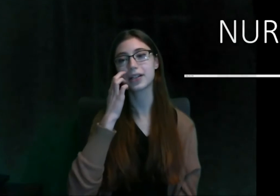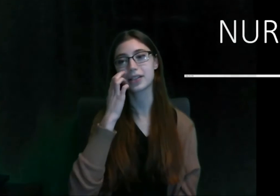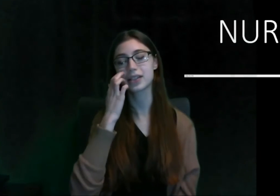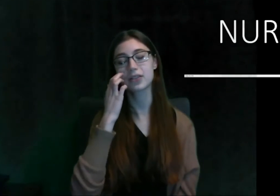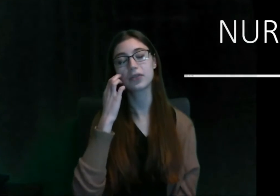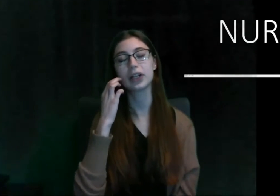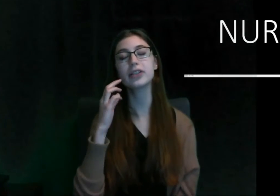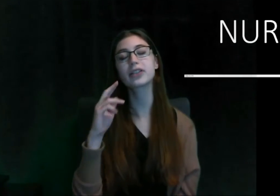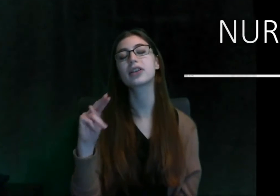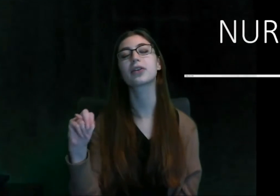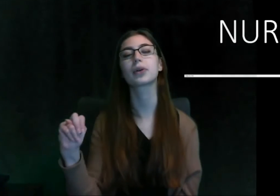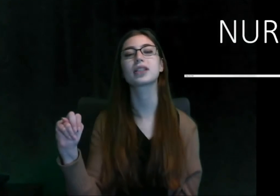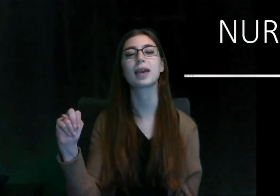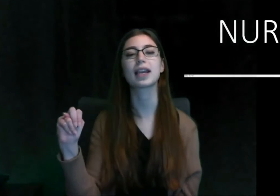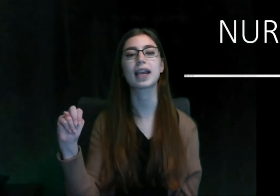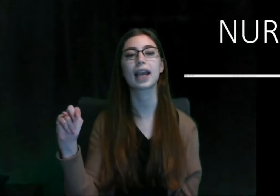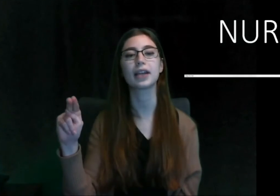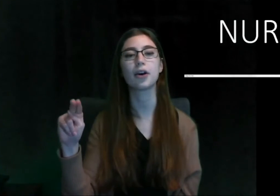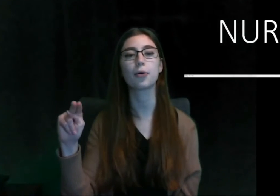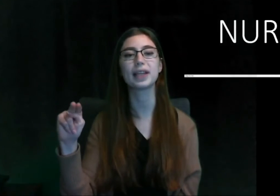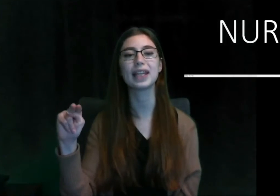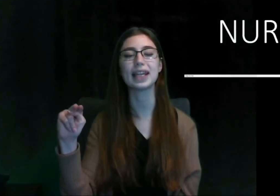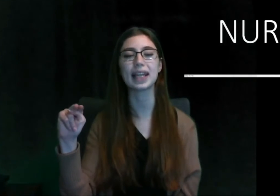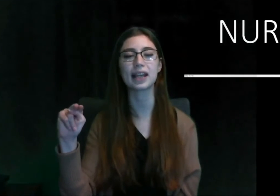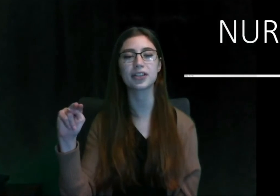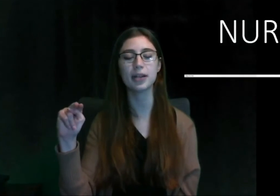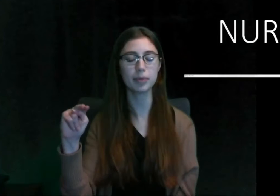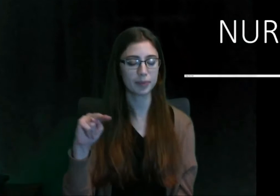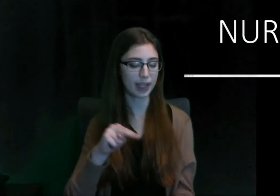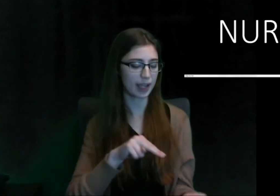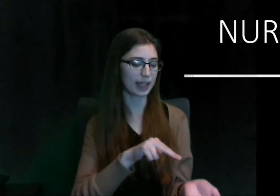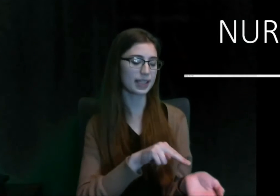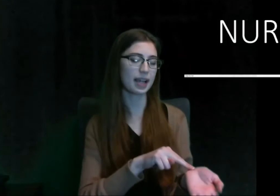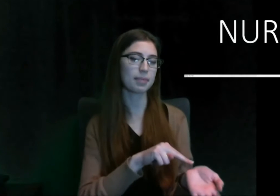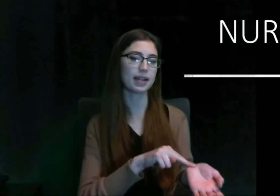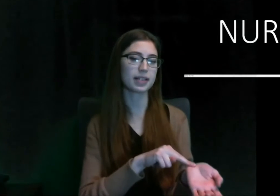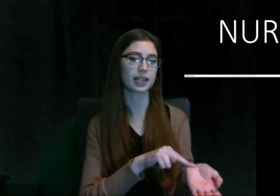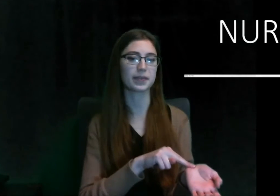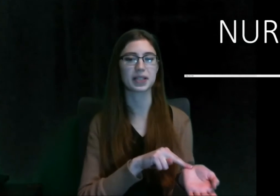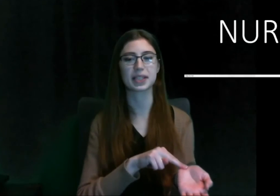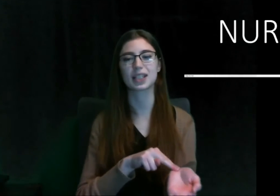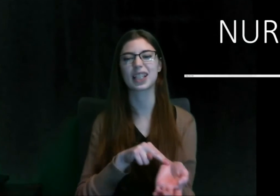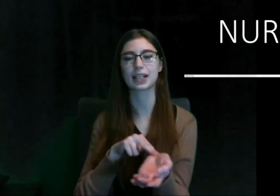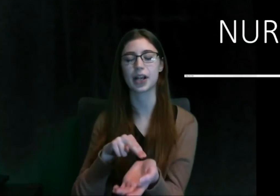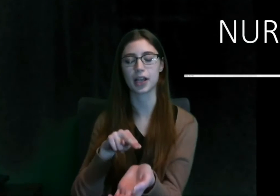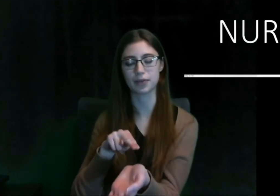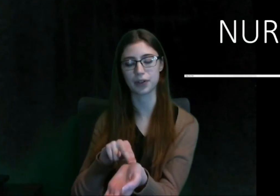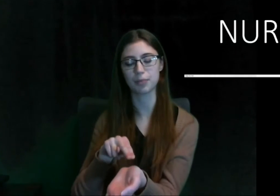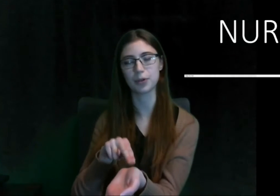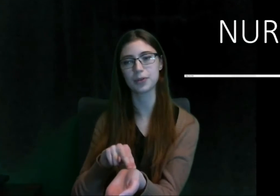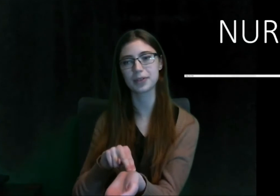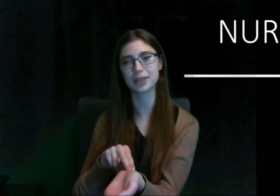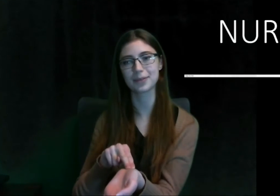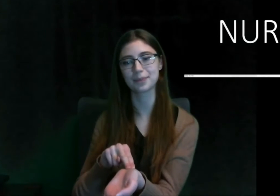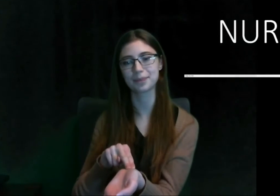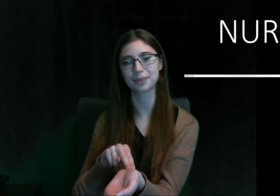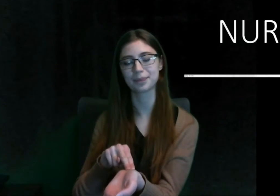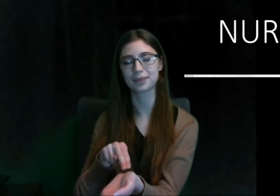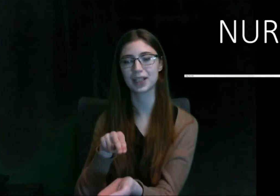Nurse. For nurse, you're going to make an open in hand shape and tap that to your wrist like checking for a pulse.